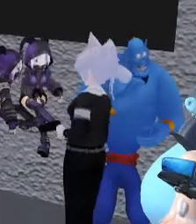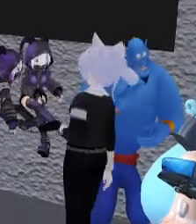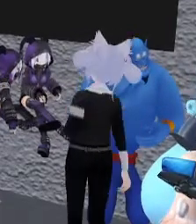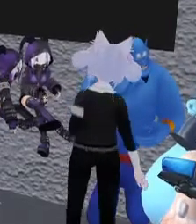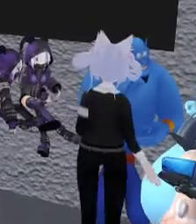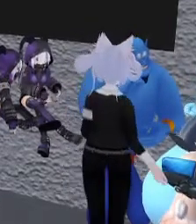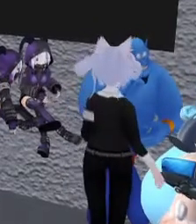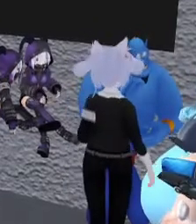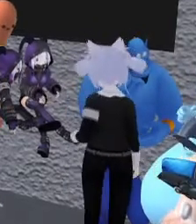dude.